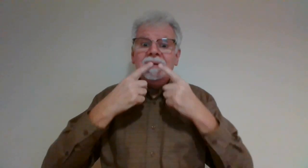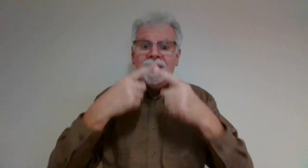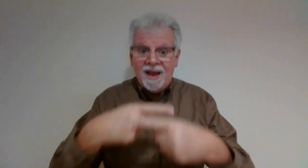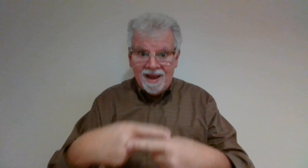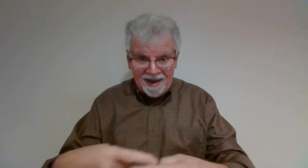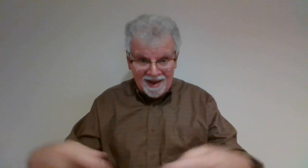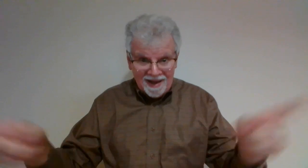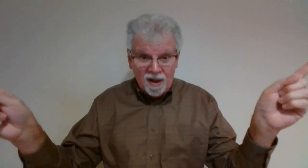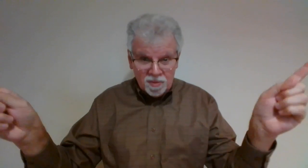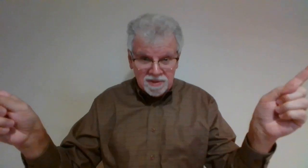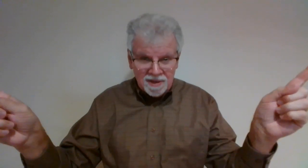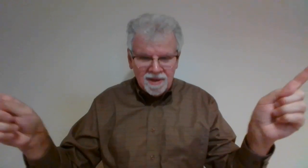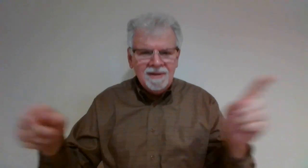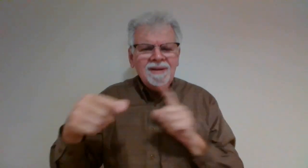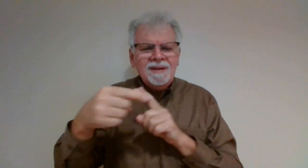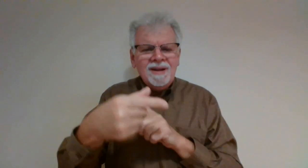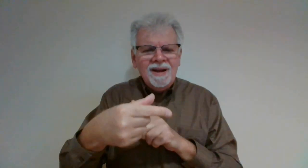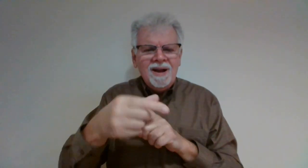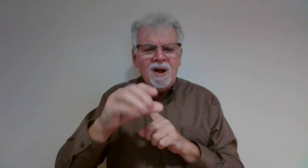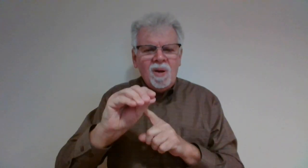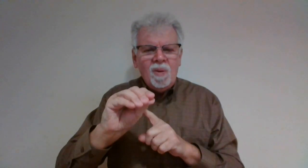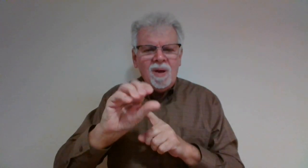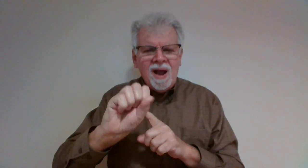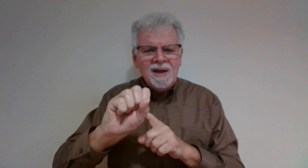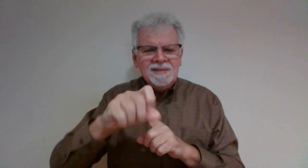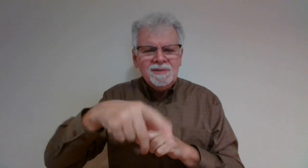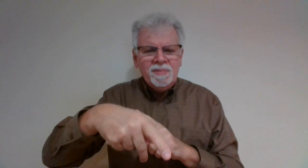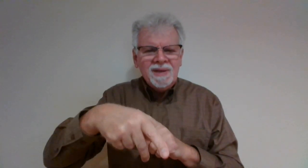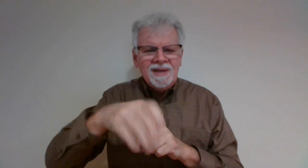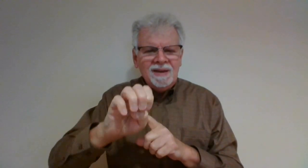And the proclamation of Jesus Christ.